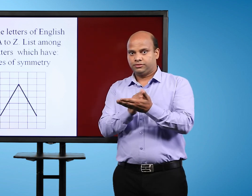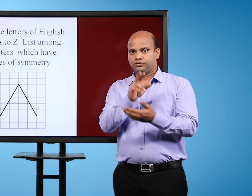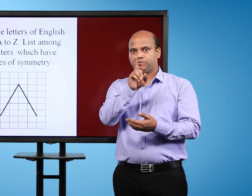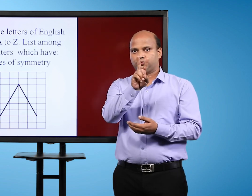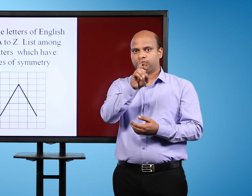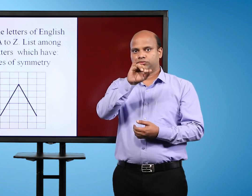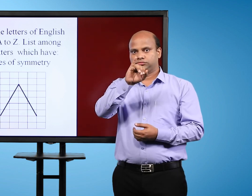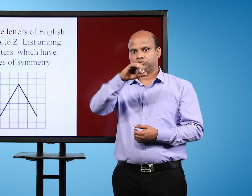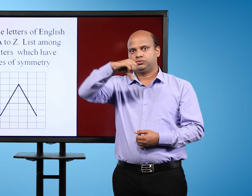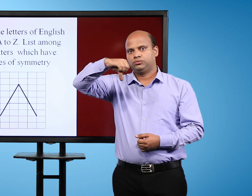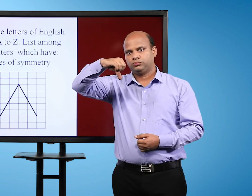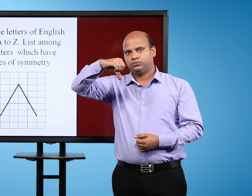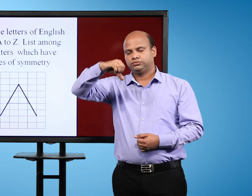Page 269.